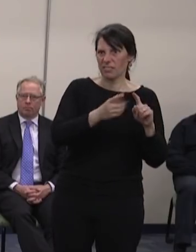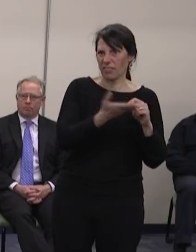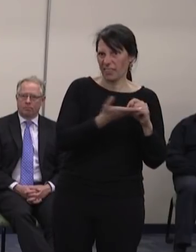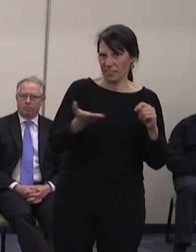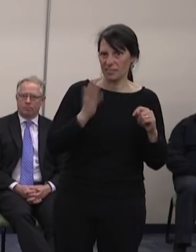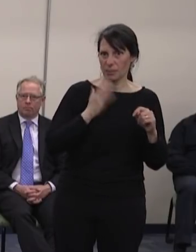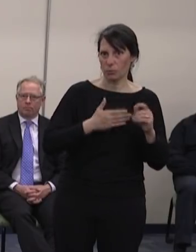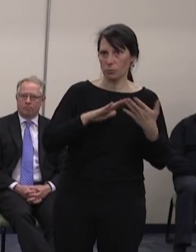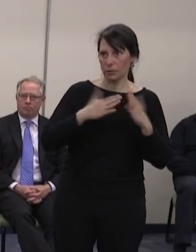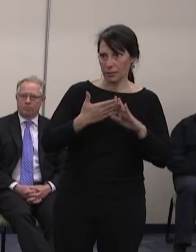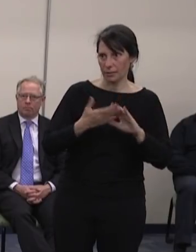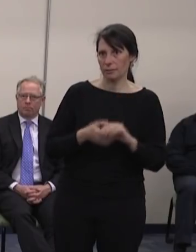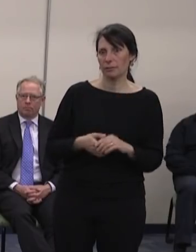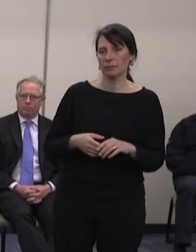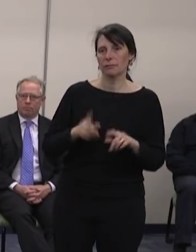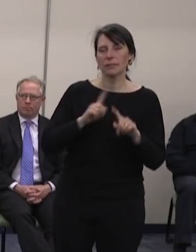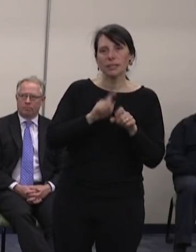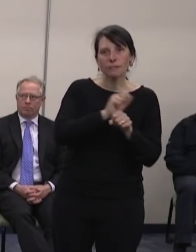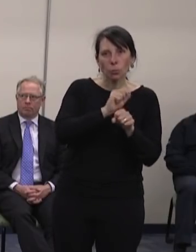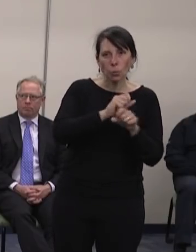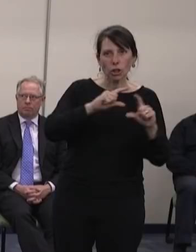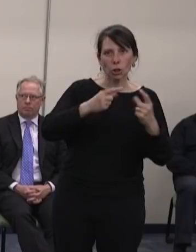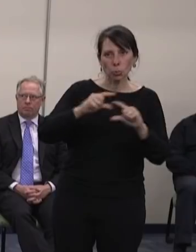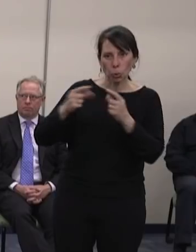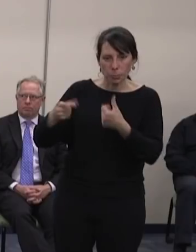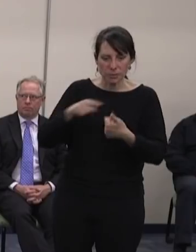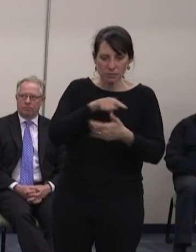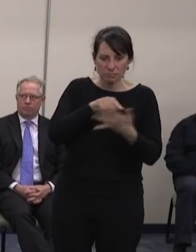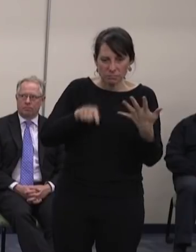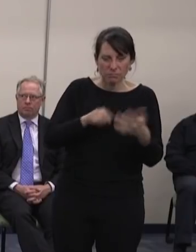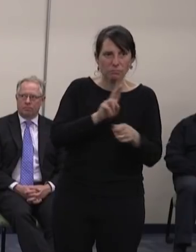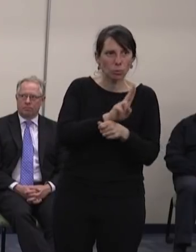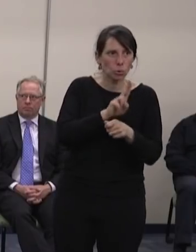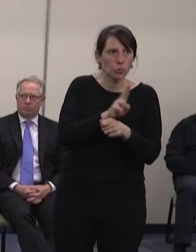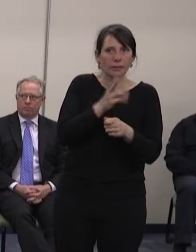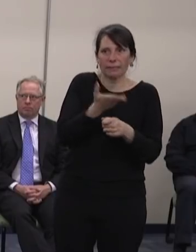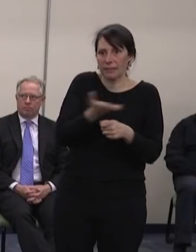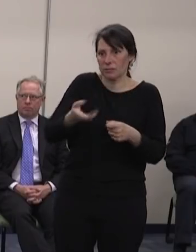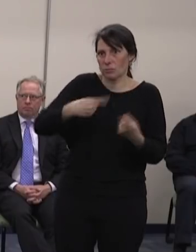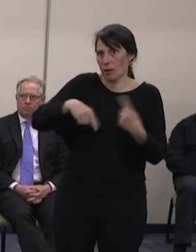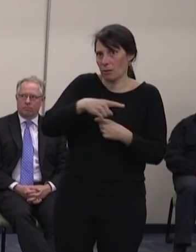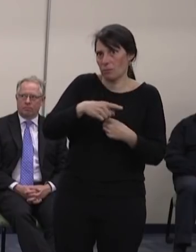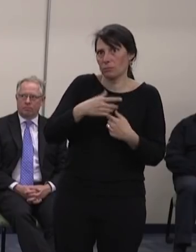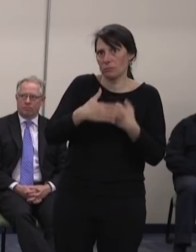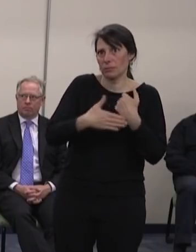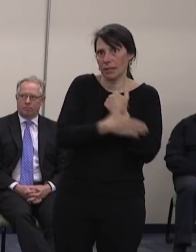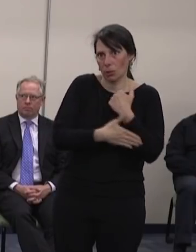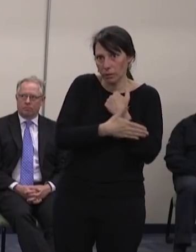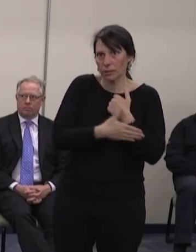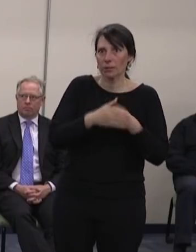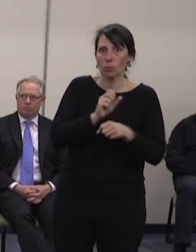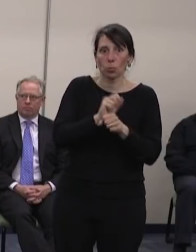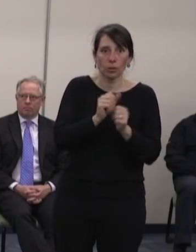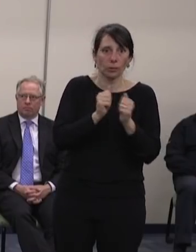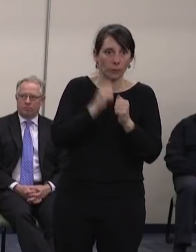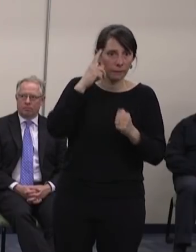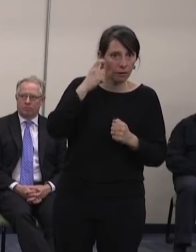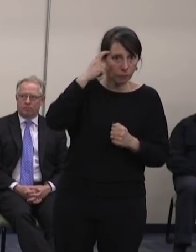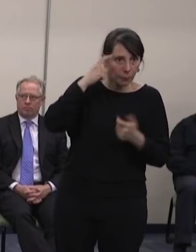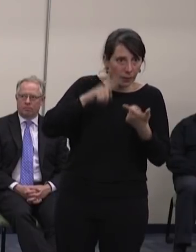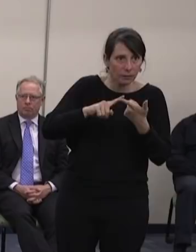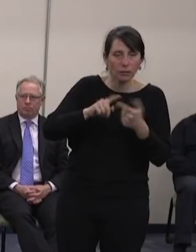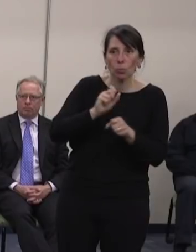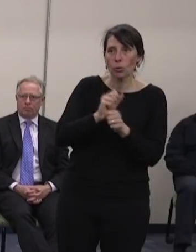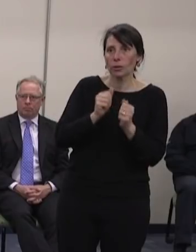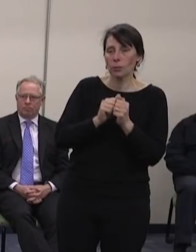These working groups are leveraging resources throughout Buncombe County from government, nonprofit,